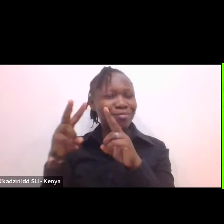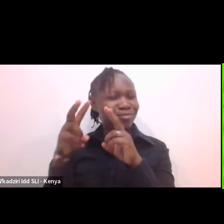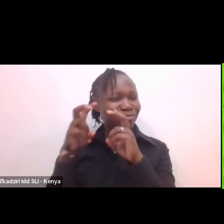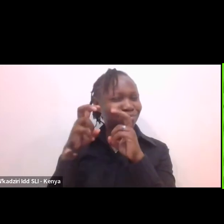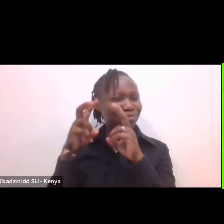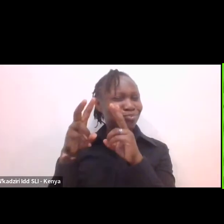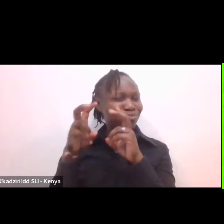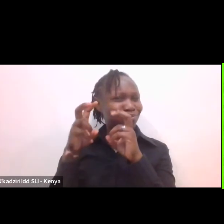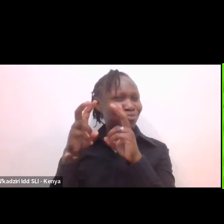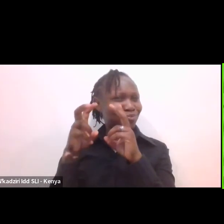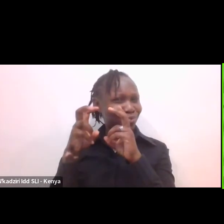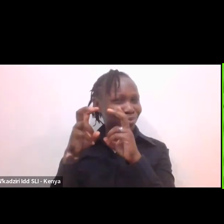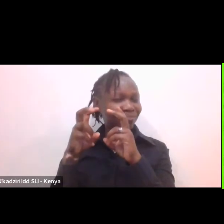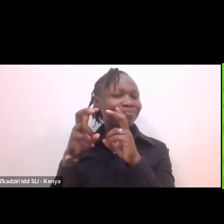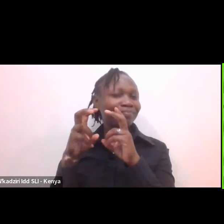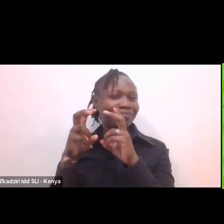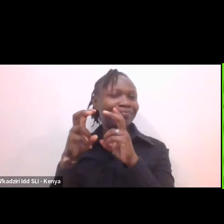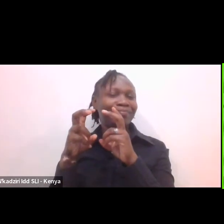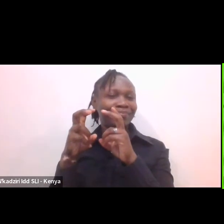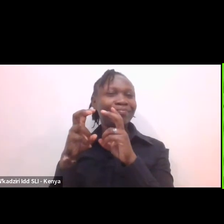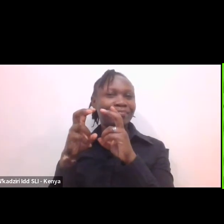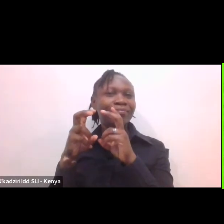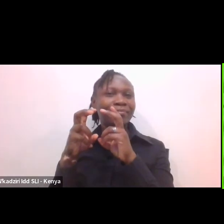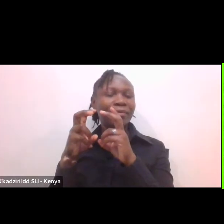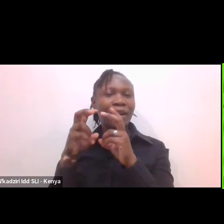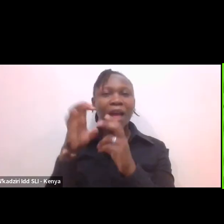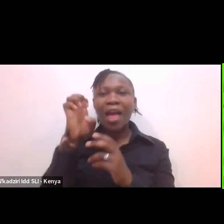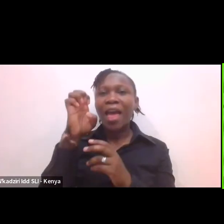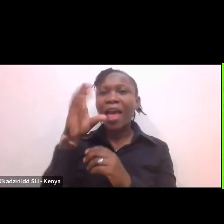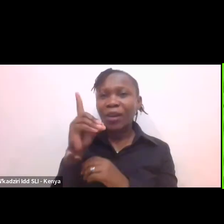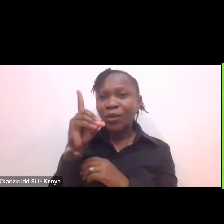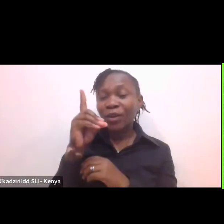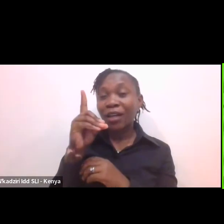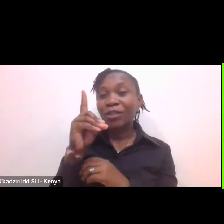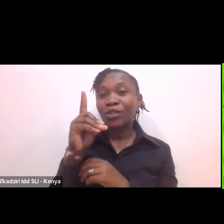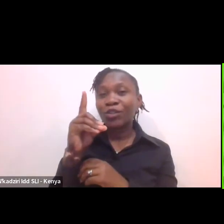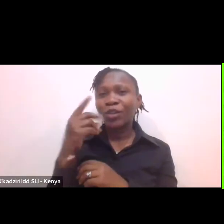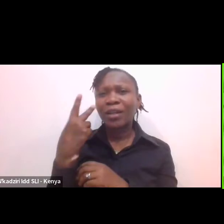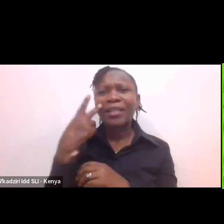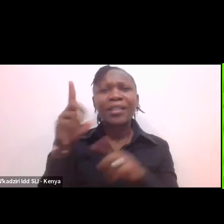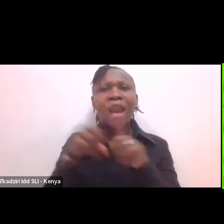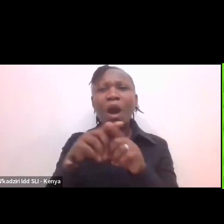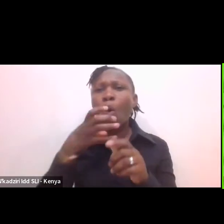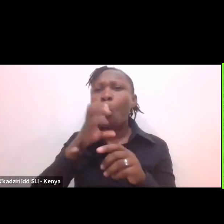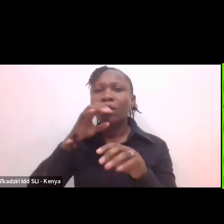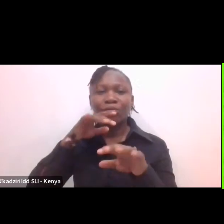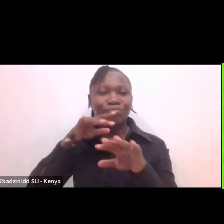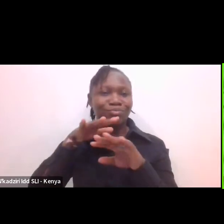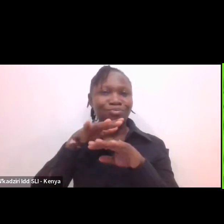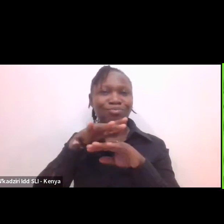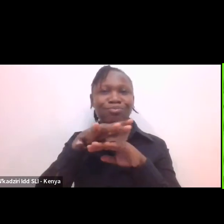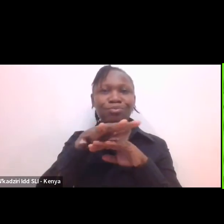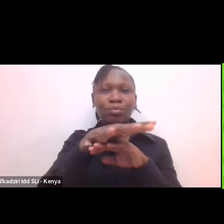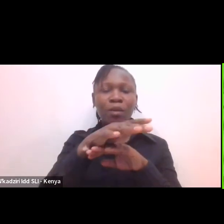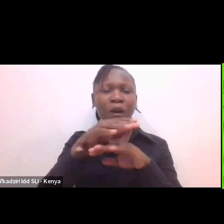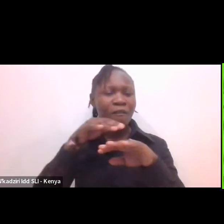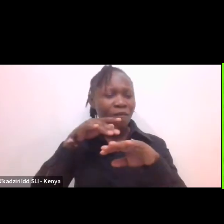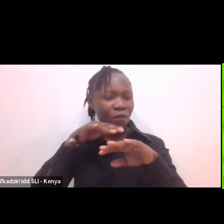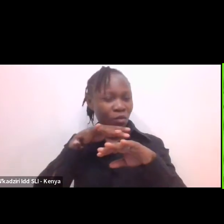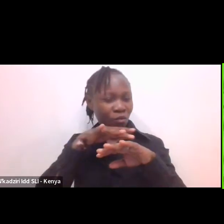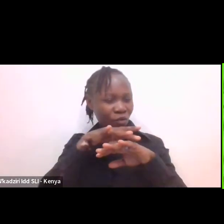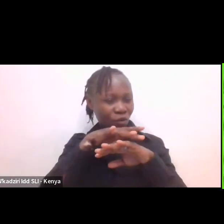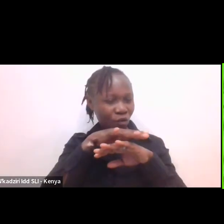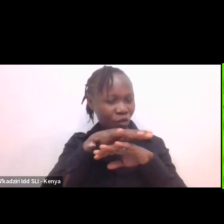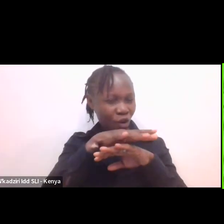about is education. I kind of view as water. Water follows the easiest path, but eventually it